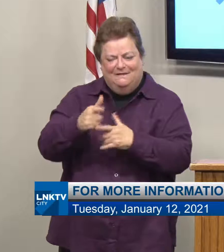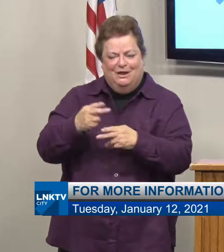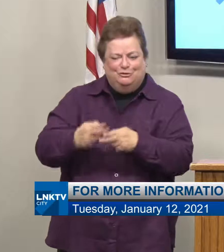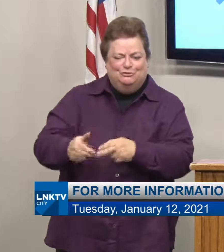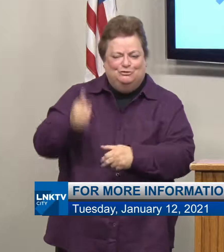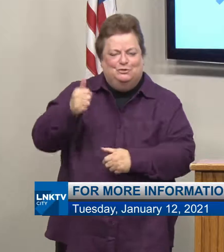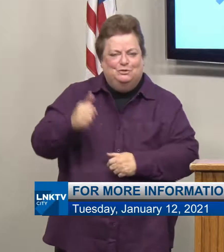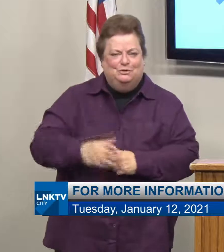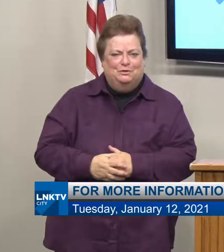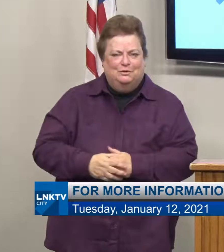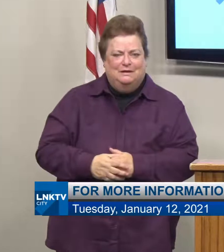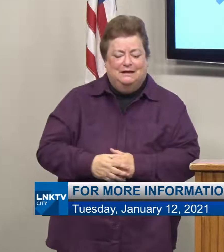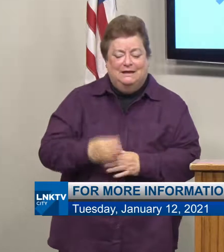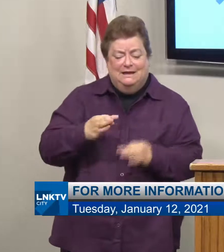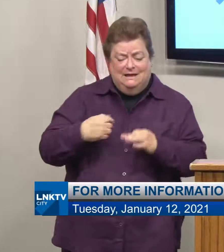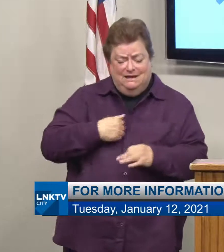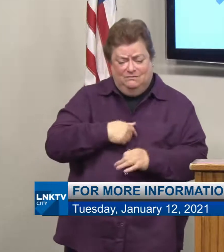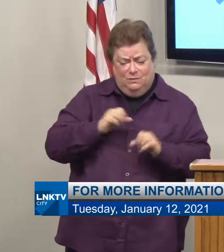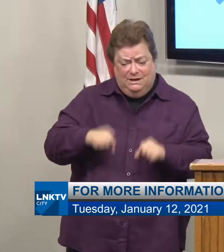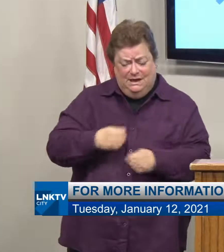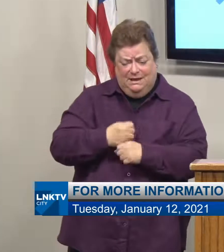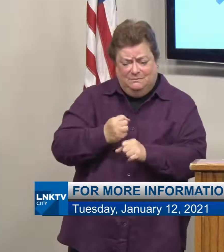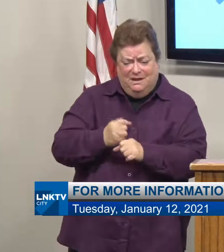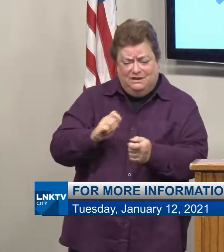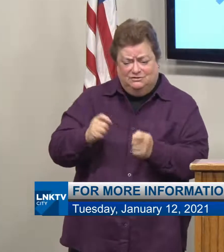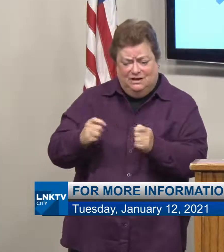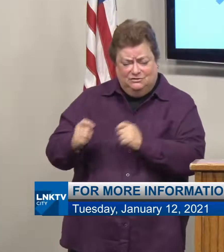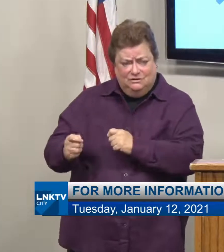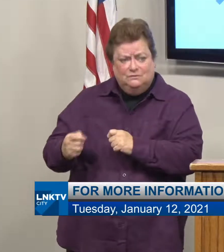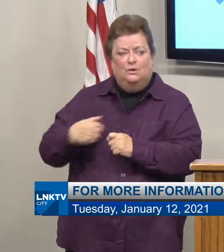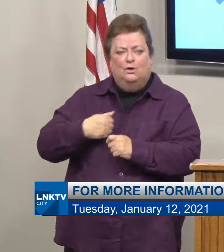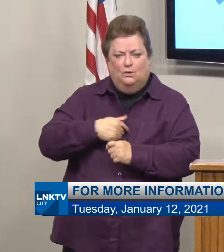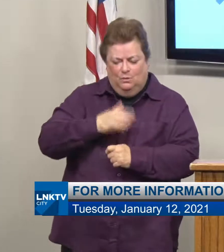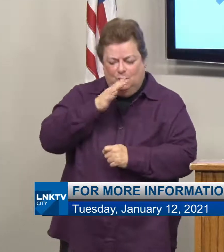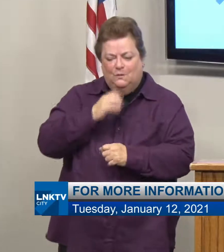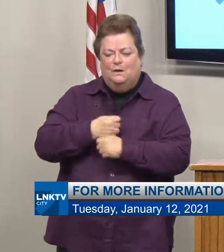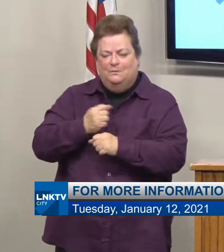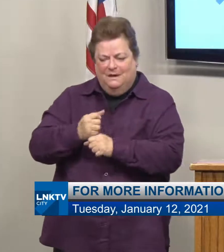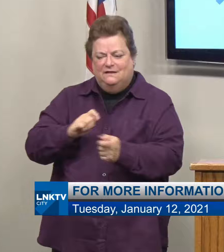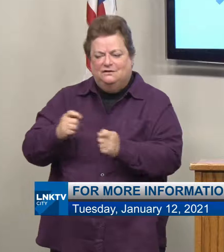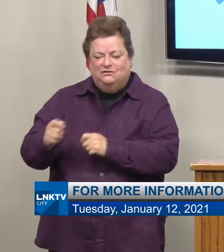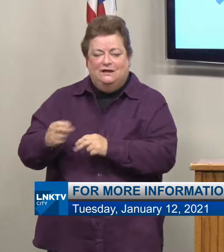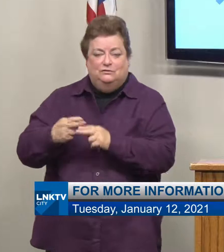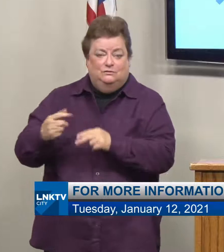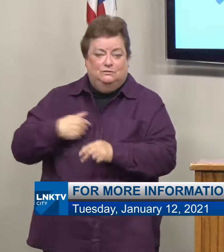we are able to make changes, we will make changes as soon as we can.